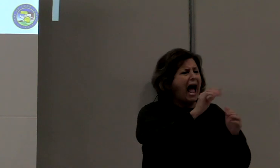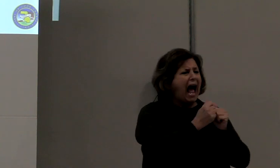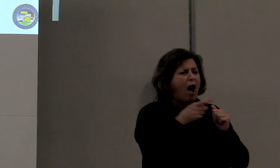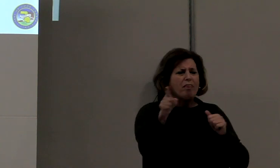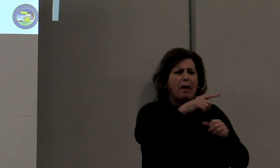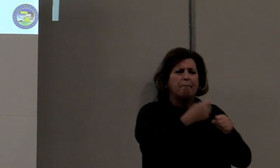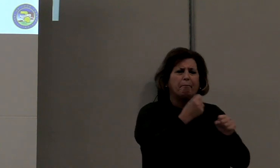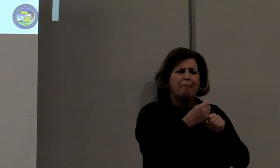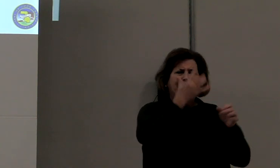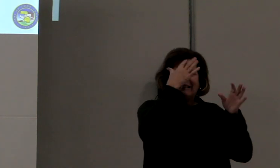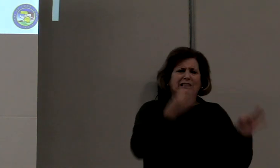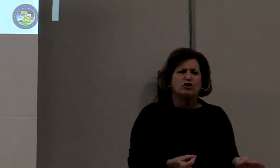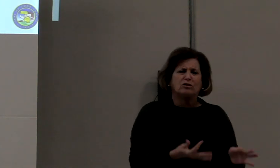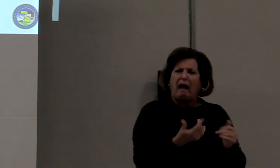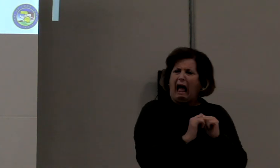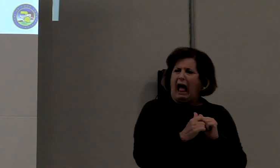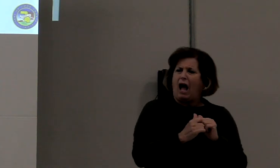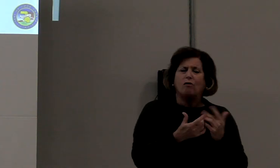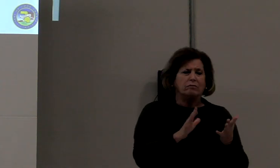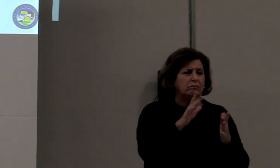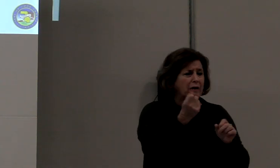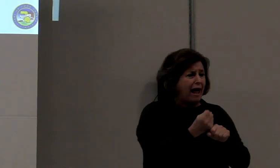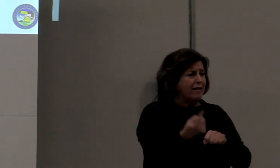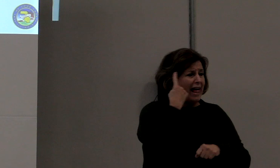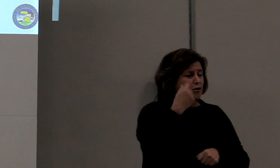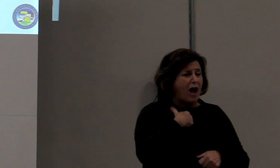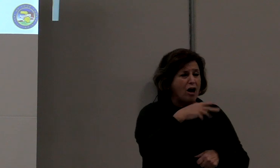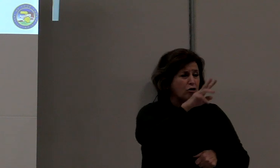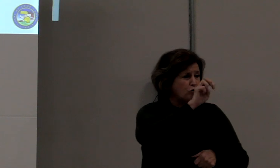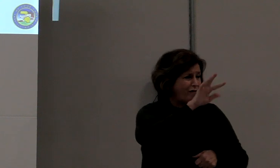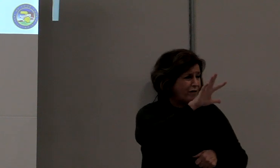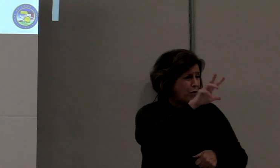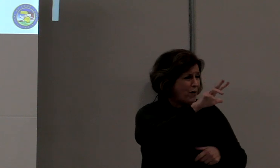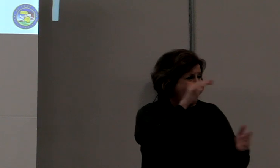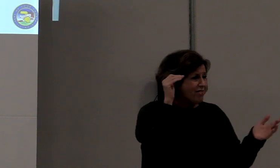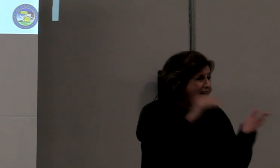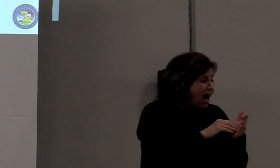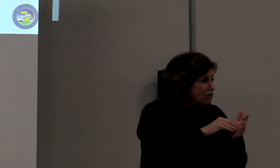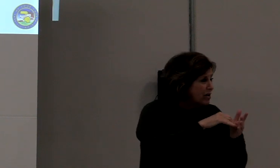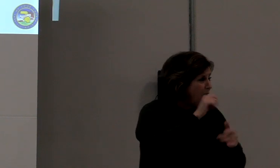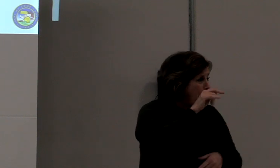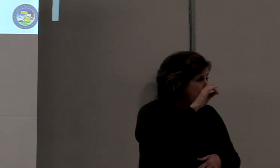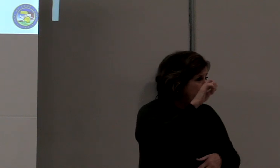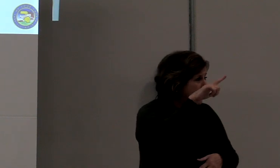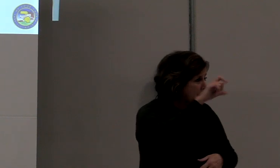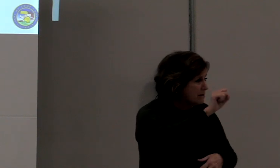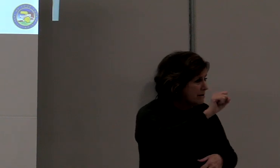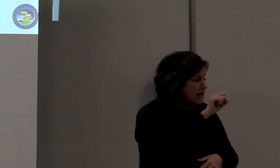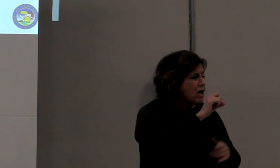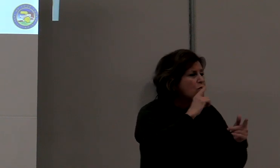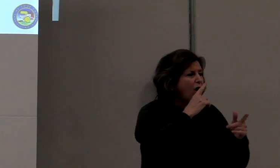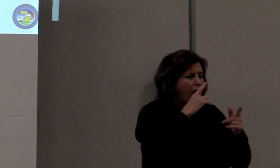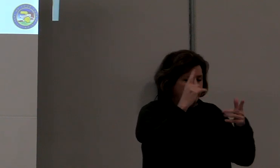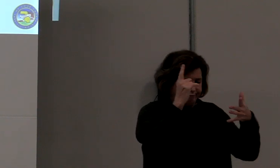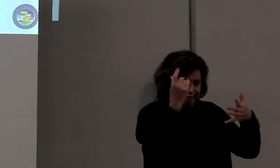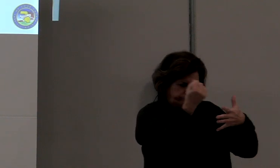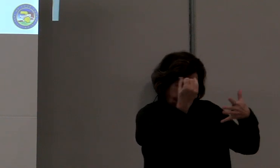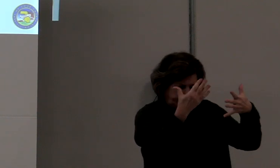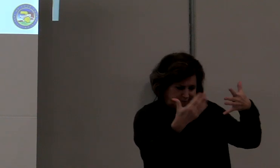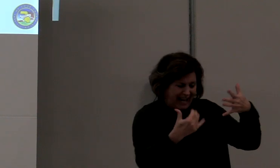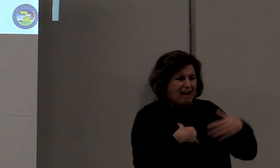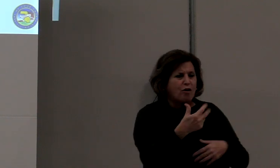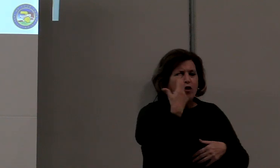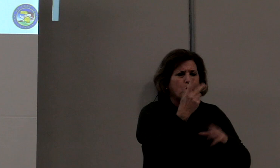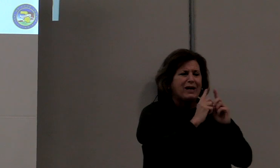our decision? So last year I said we had 253,000 appeals that came in. So those get randomized. We have 3